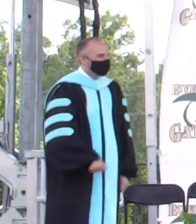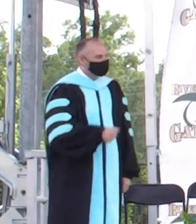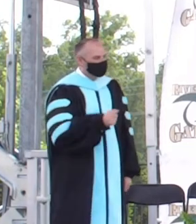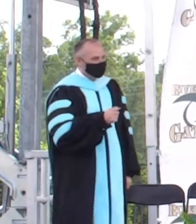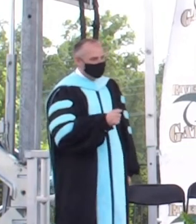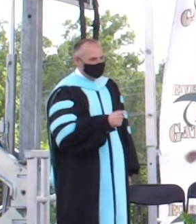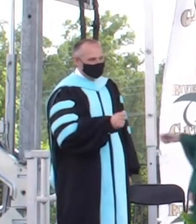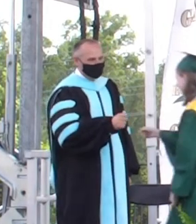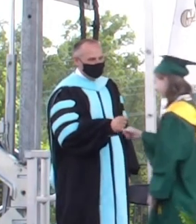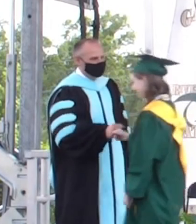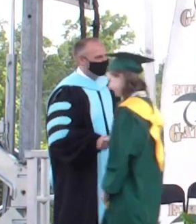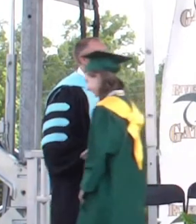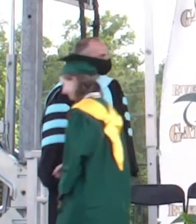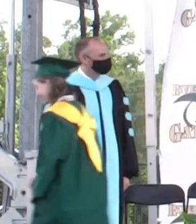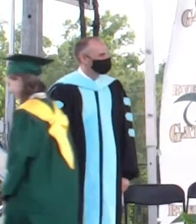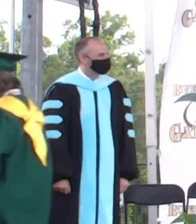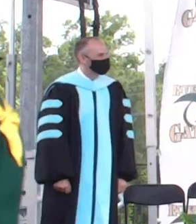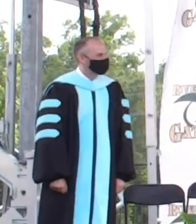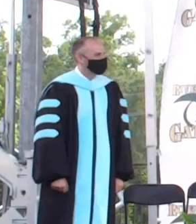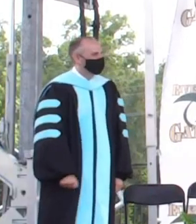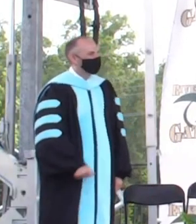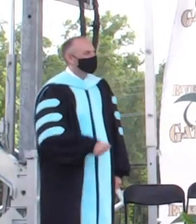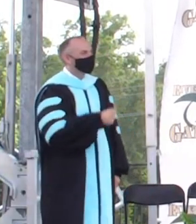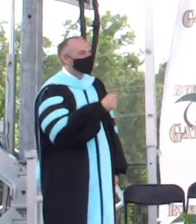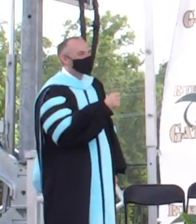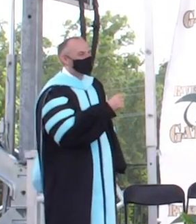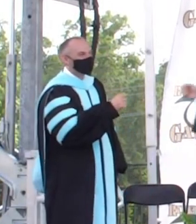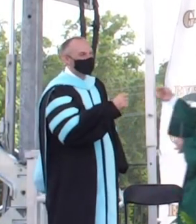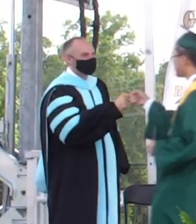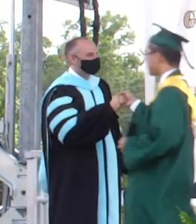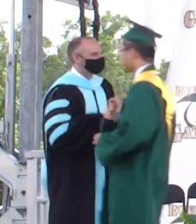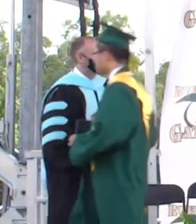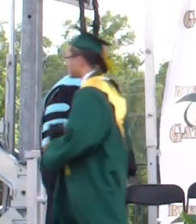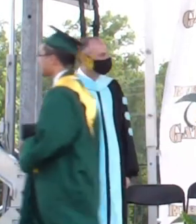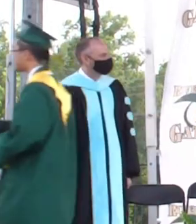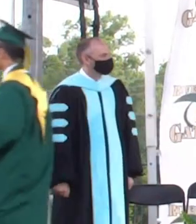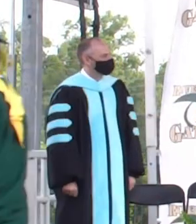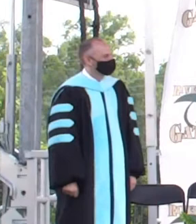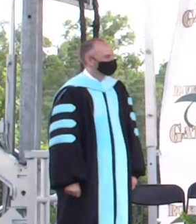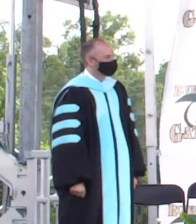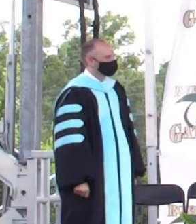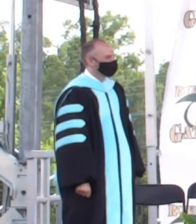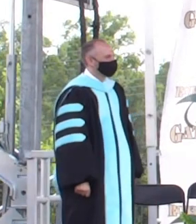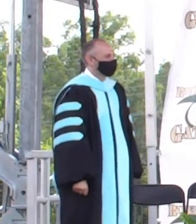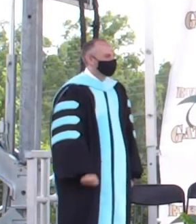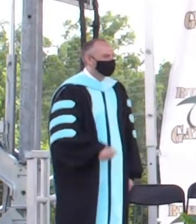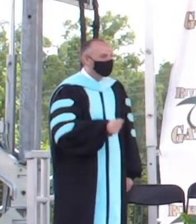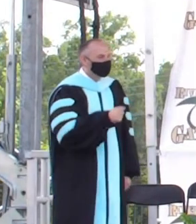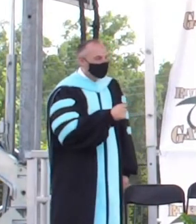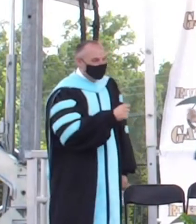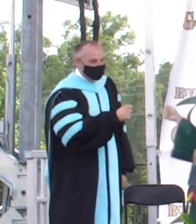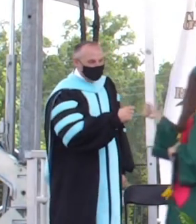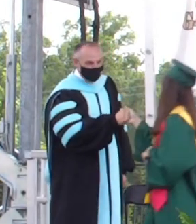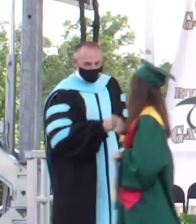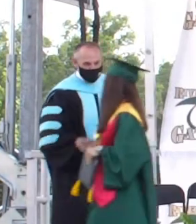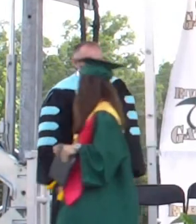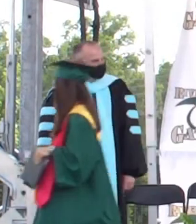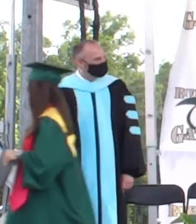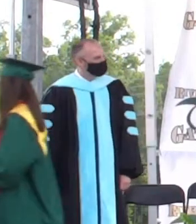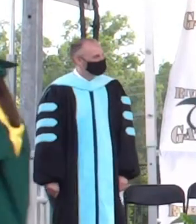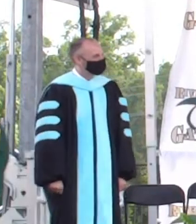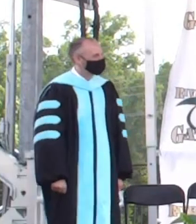graduate. Mia Rebecca Lane, honor graduate, immersion graduate. Weston Monroe